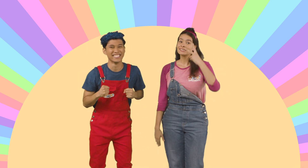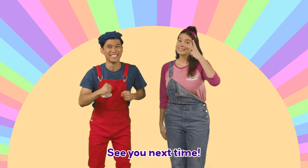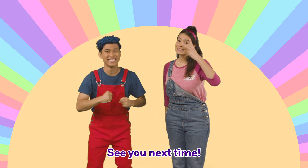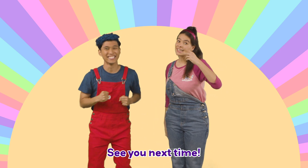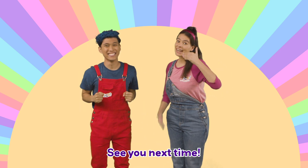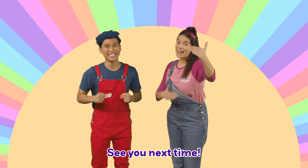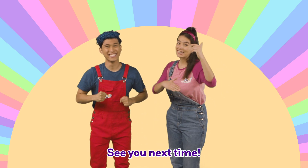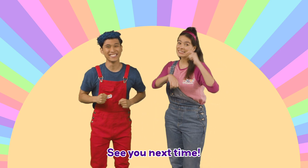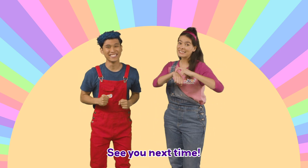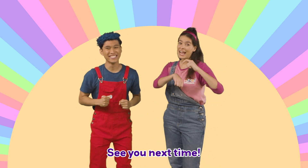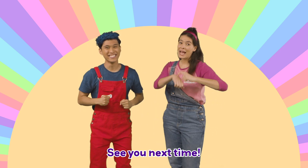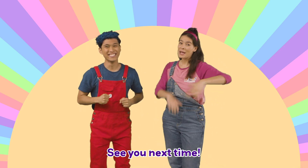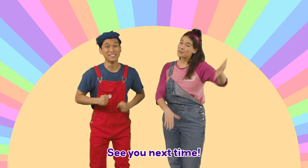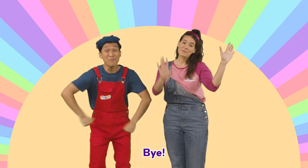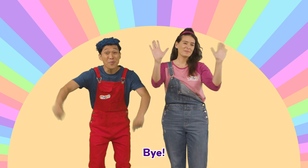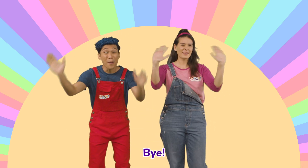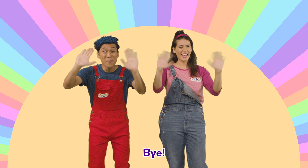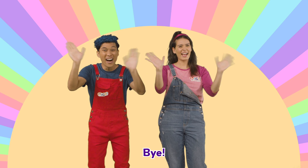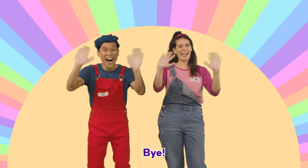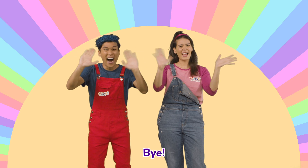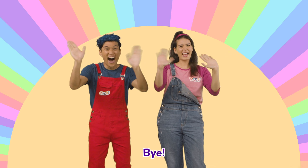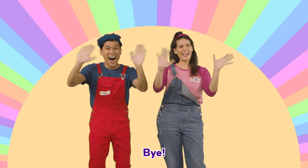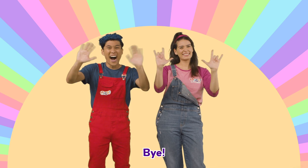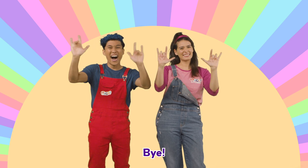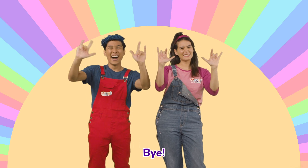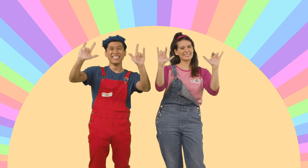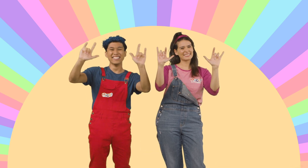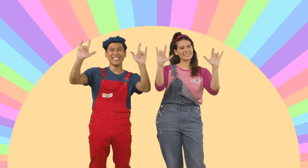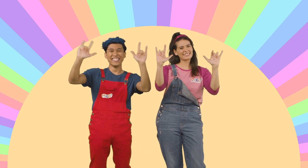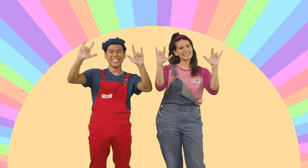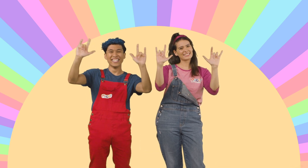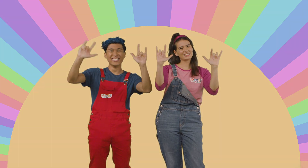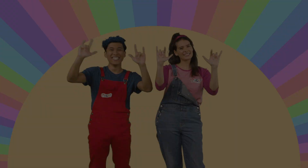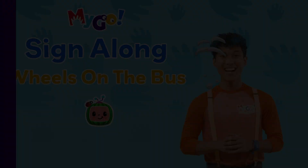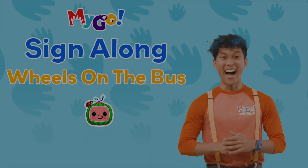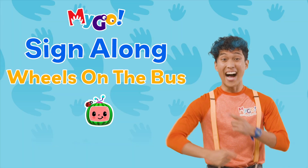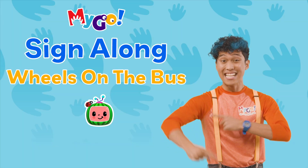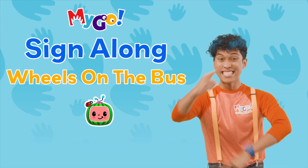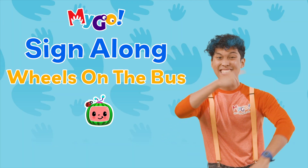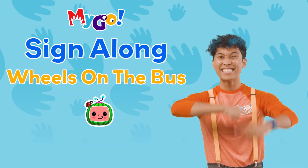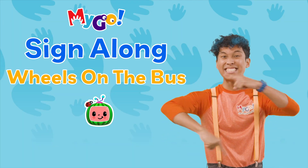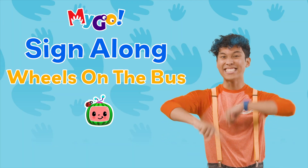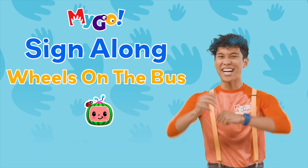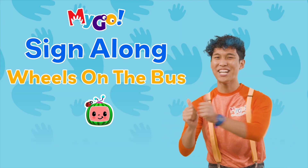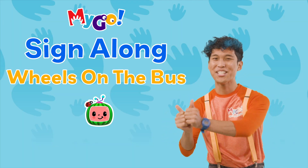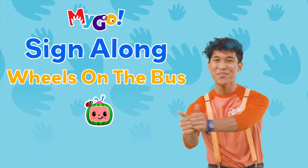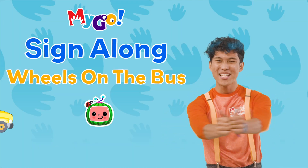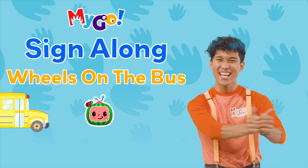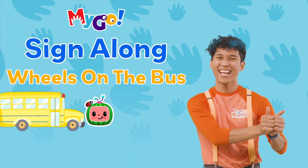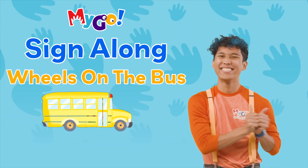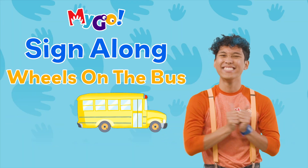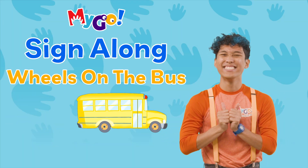See you next time. Bye. Bye. Sign along.